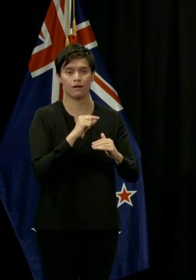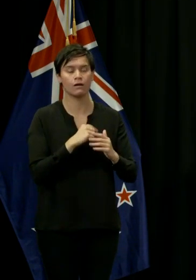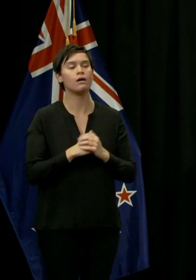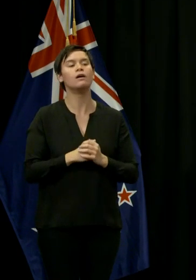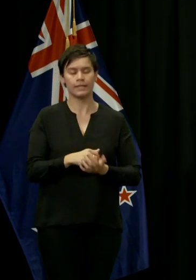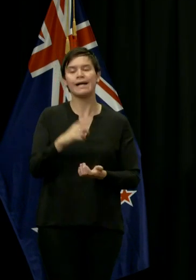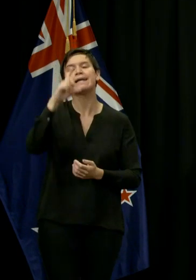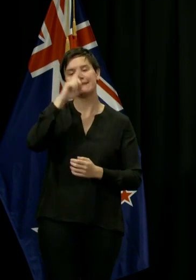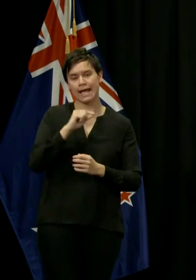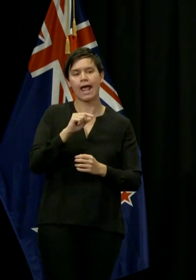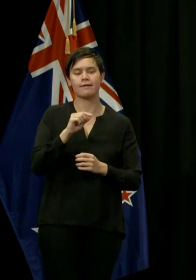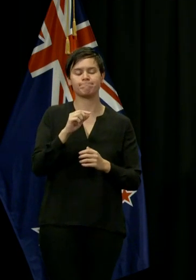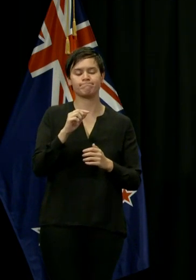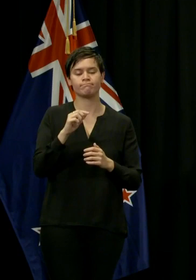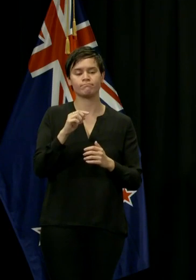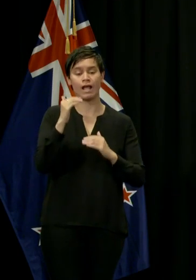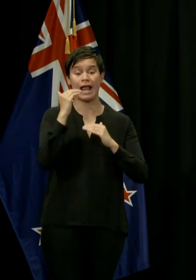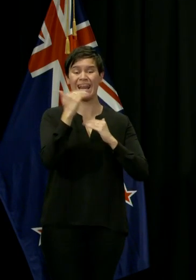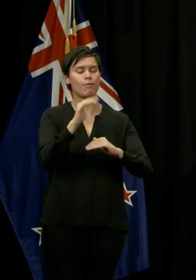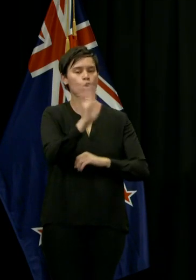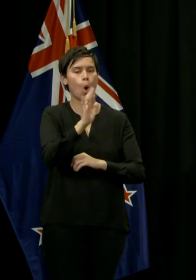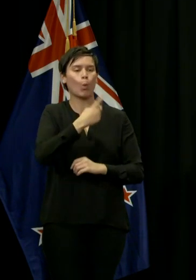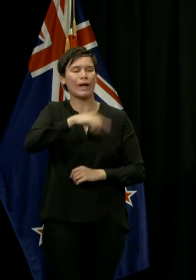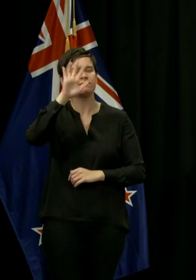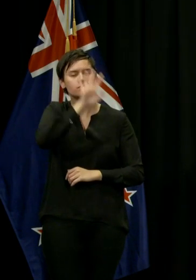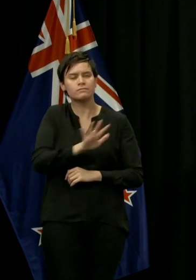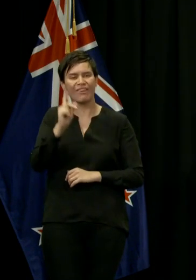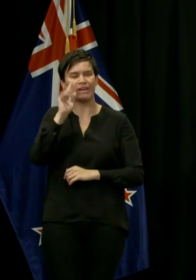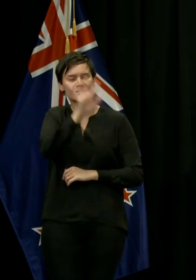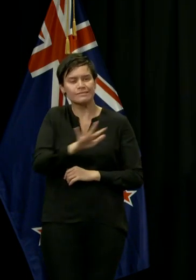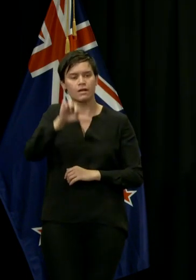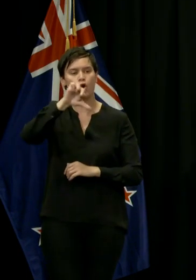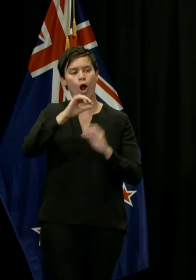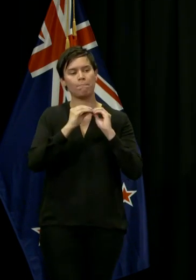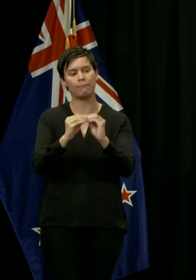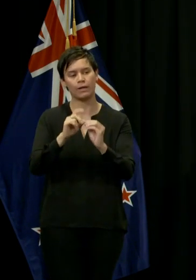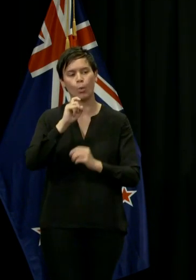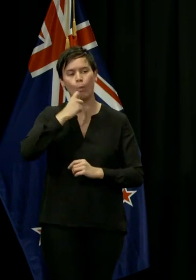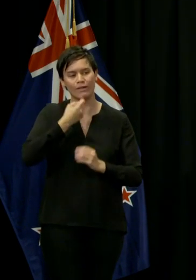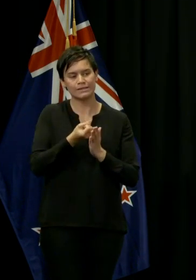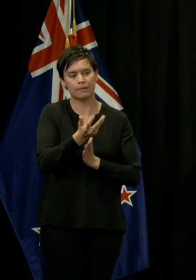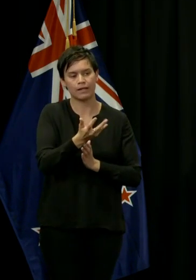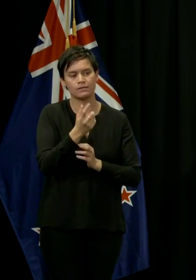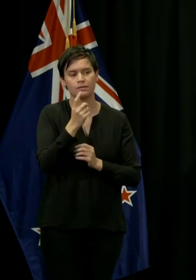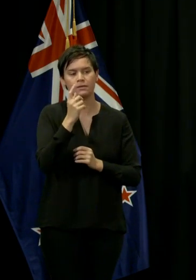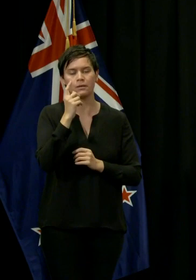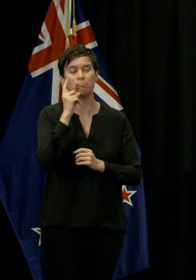the estimate that we've made. But again, it does not have an actual monetary cap on it. Yes, it is for 12 weeks.